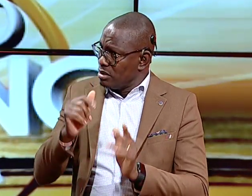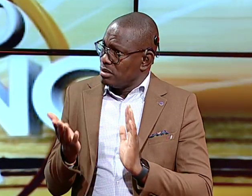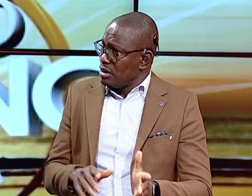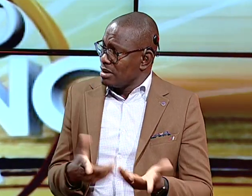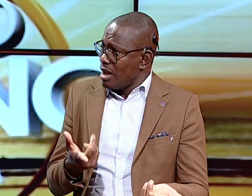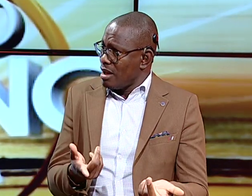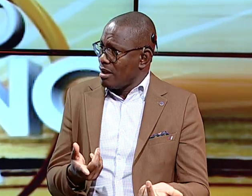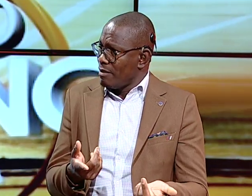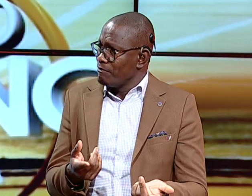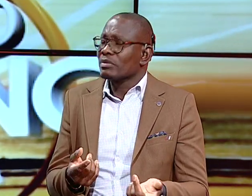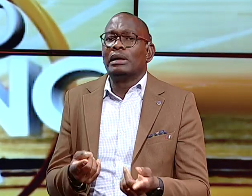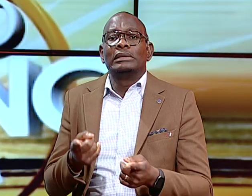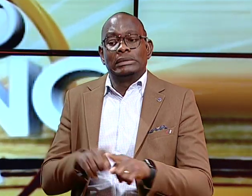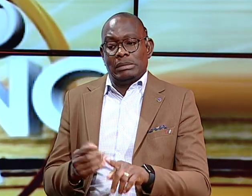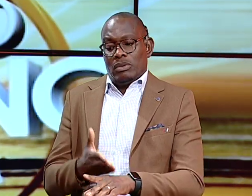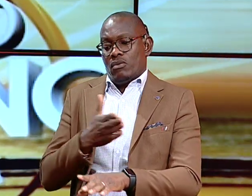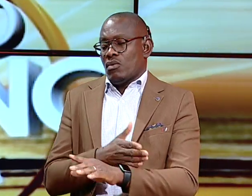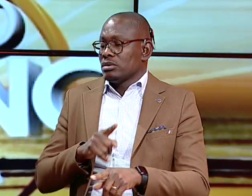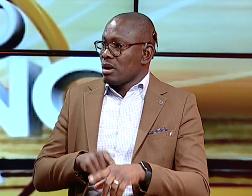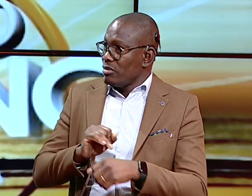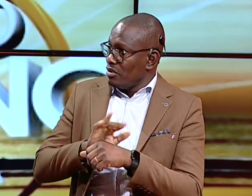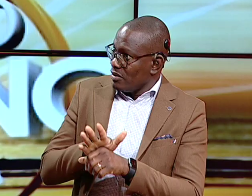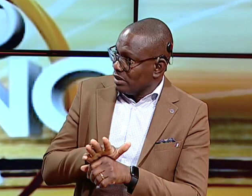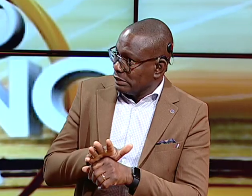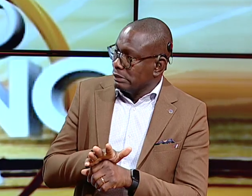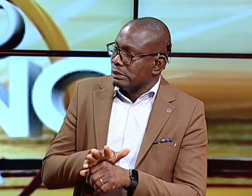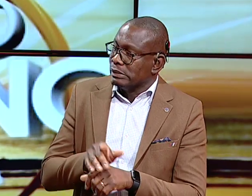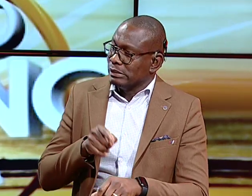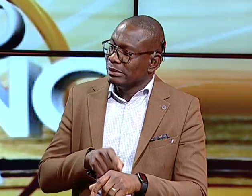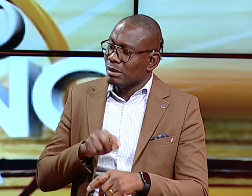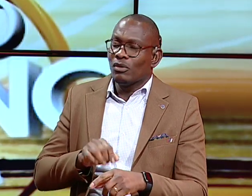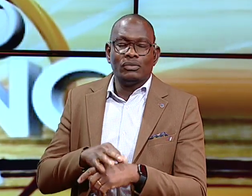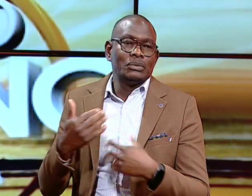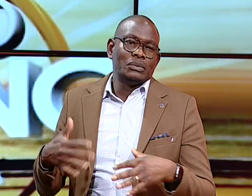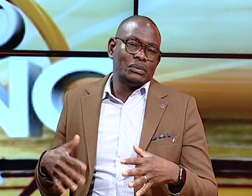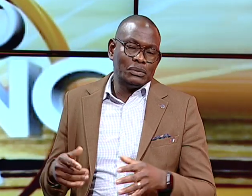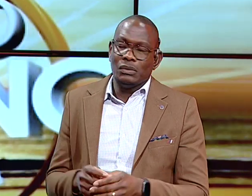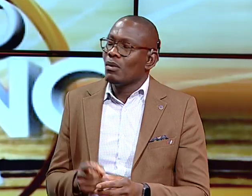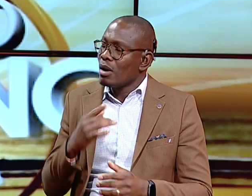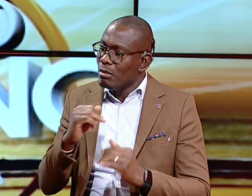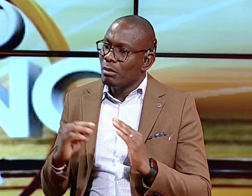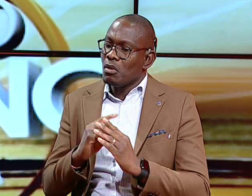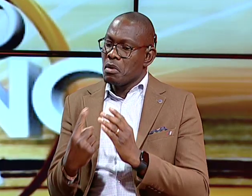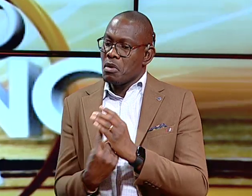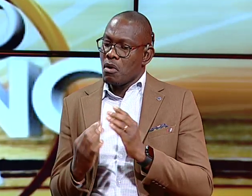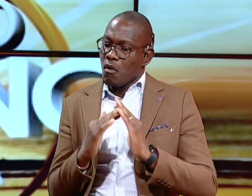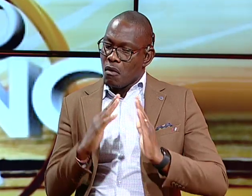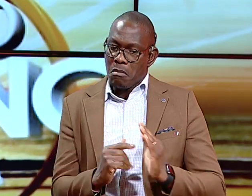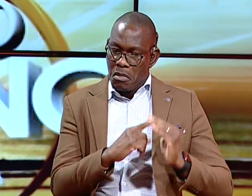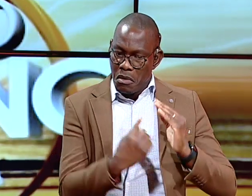that's a basic human right. Absolutely. So, and then also we need to, during COVID, that created so many challenges